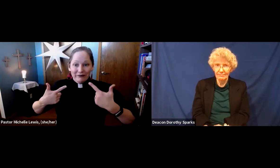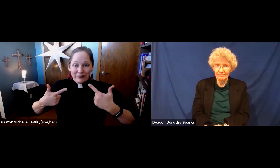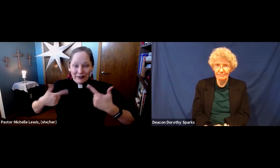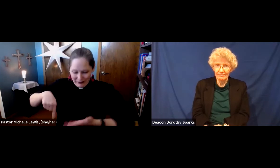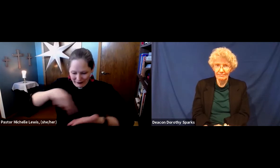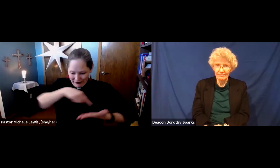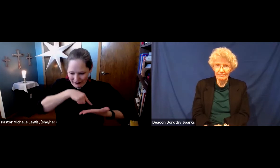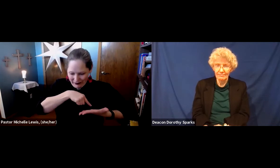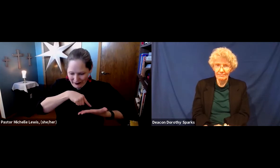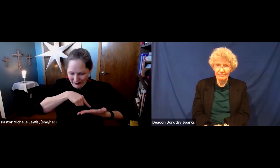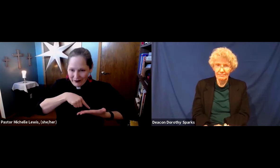the source of life,